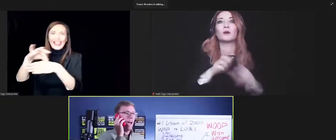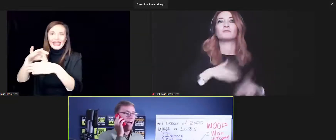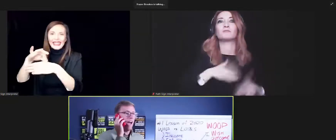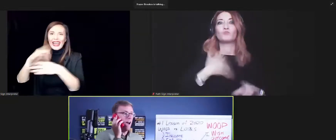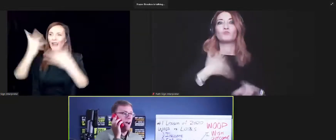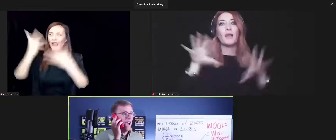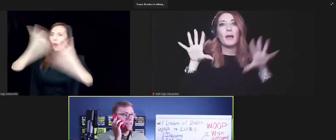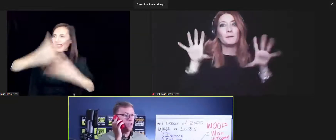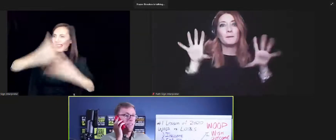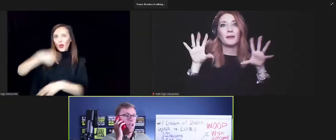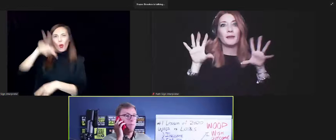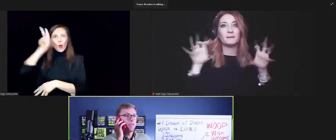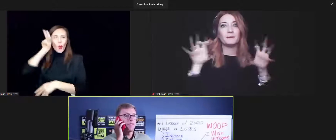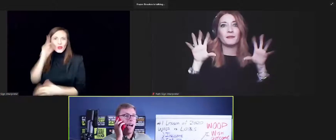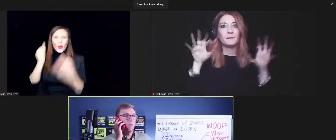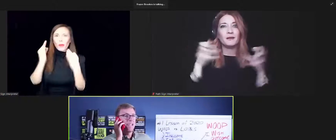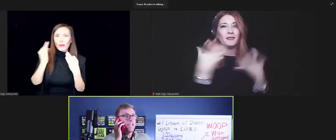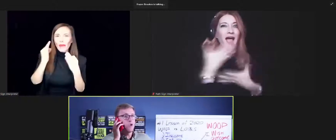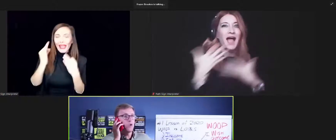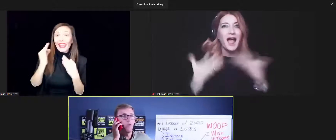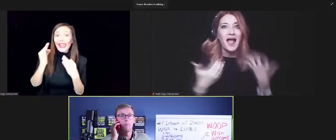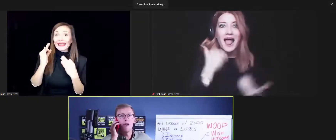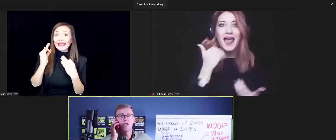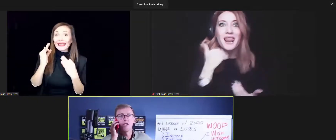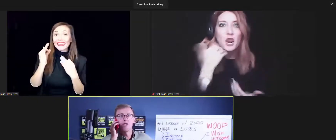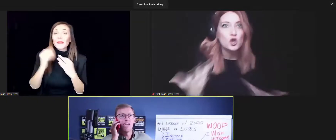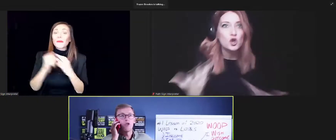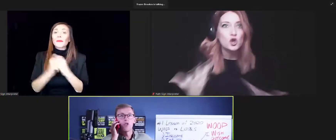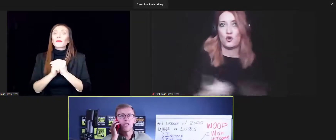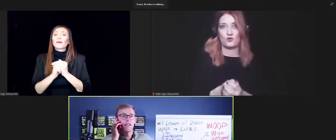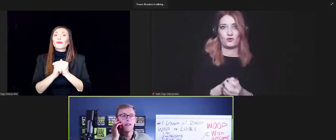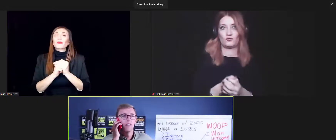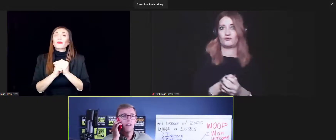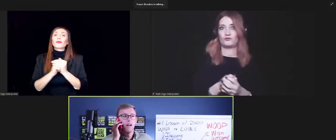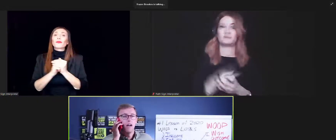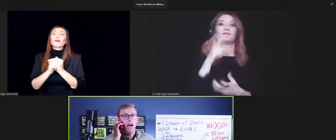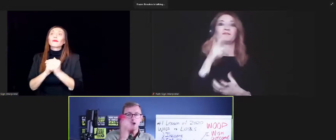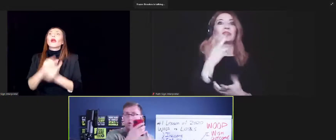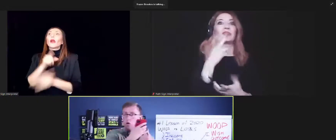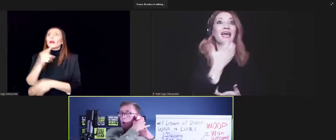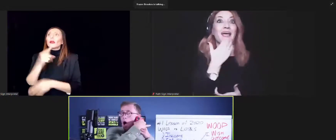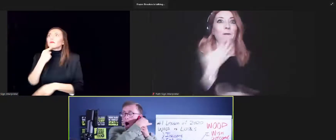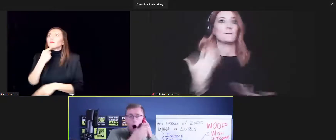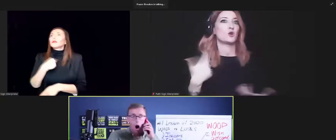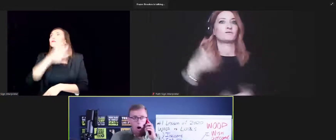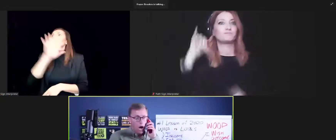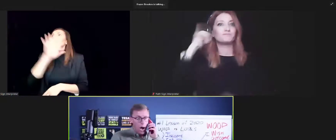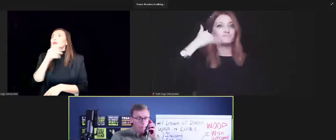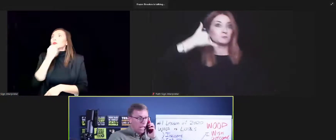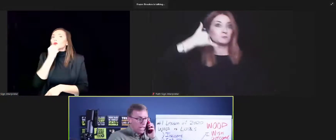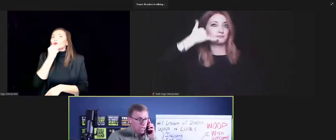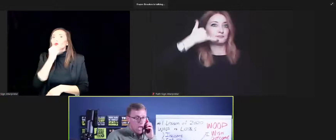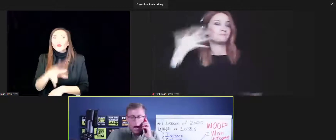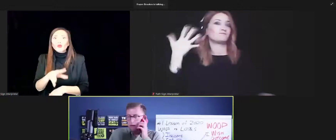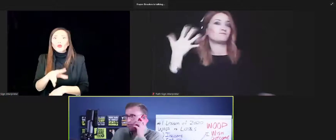Mary, and something's happened and we need you to run the presentation tonight. And you go,